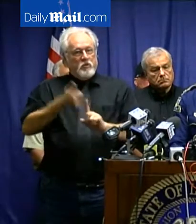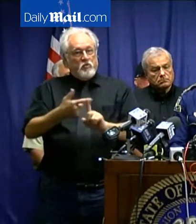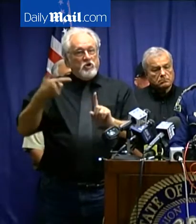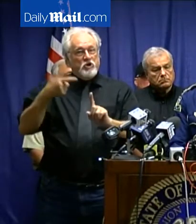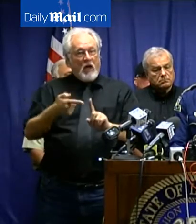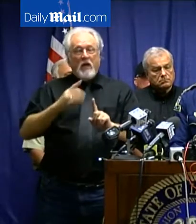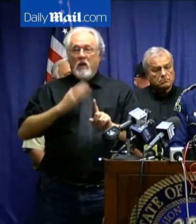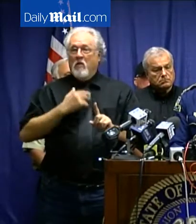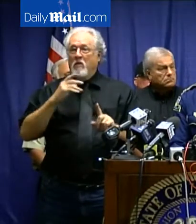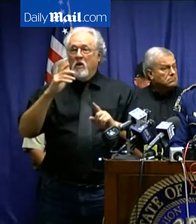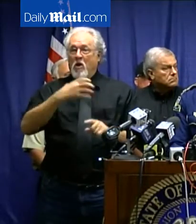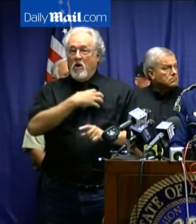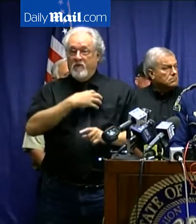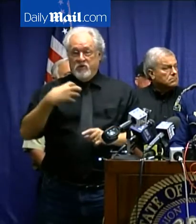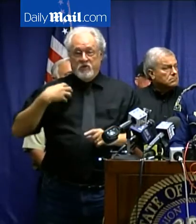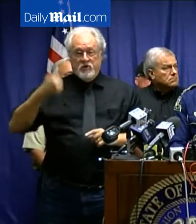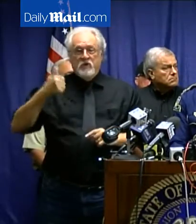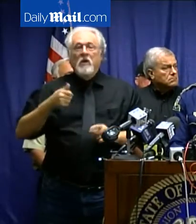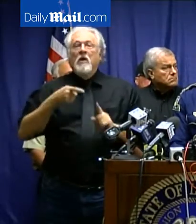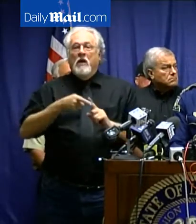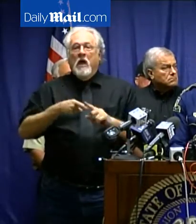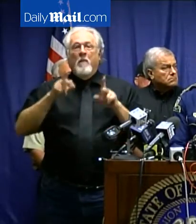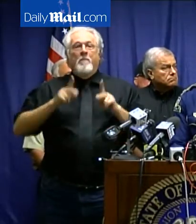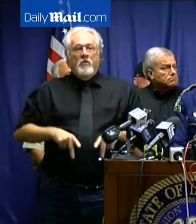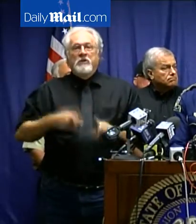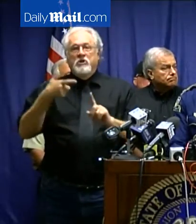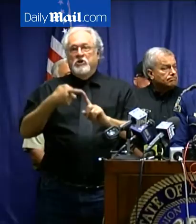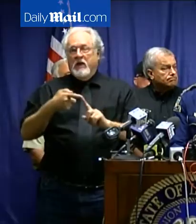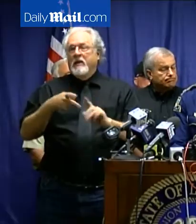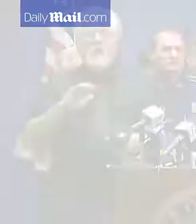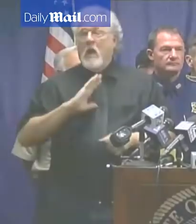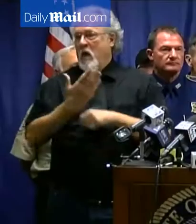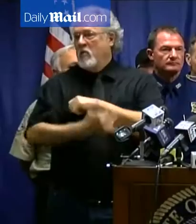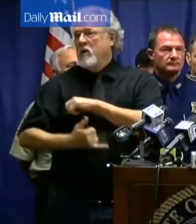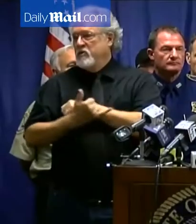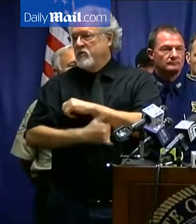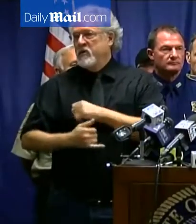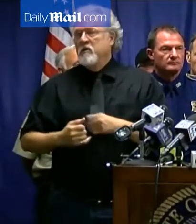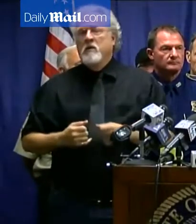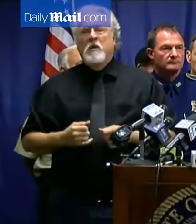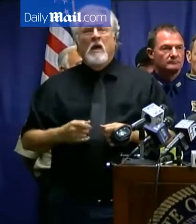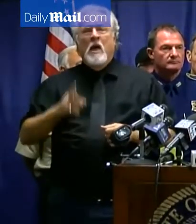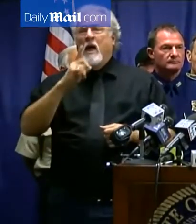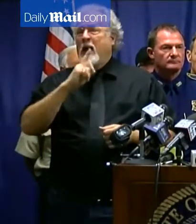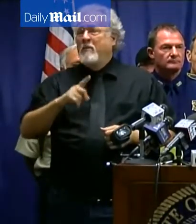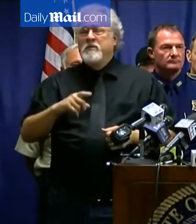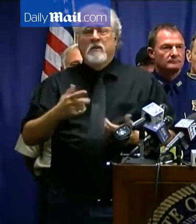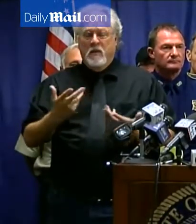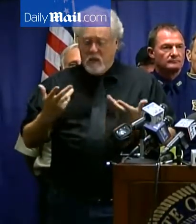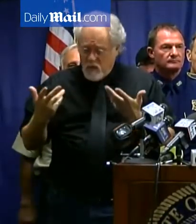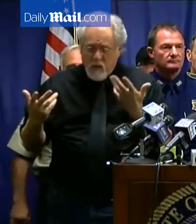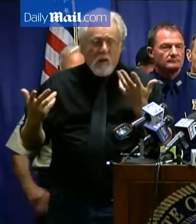and killed our officers, that he is a person that was shot and killed at the scene. An absolutely